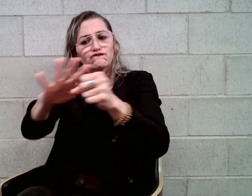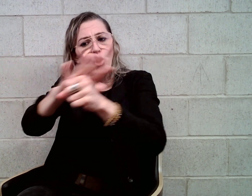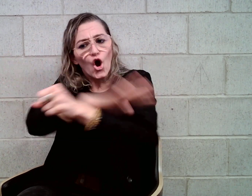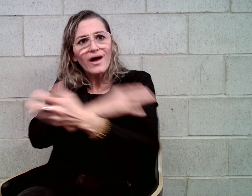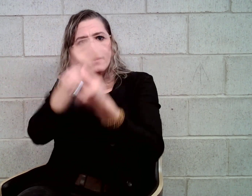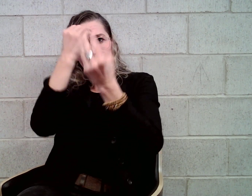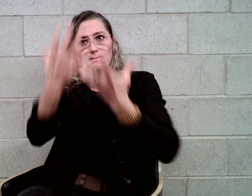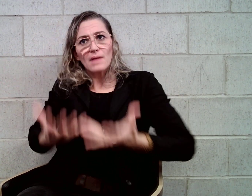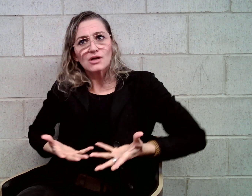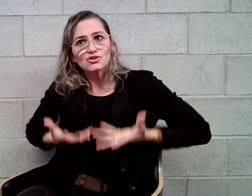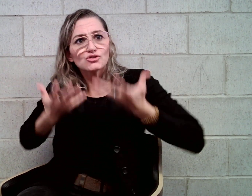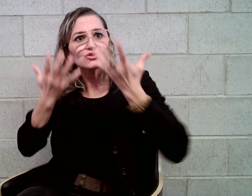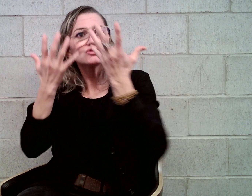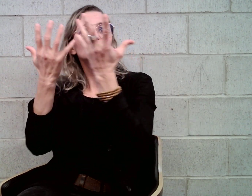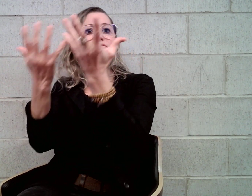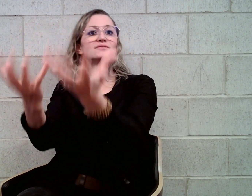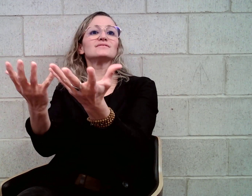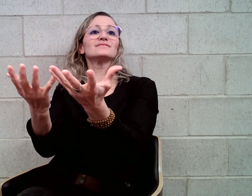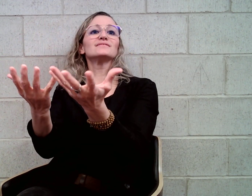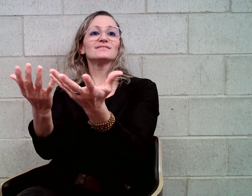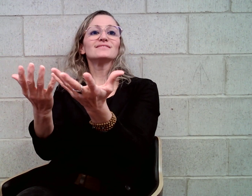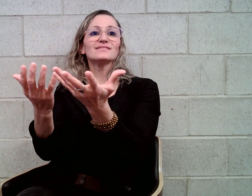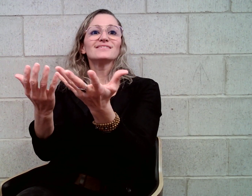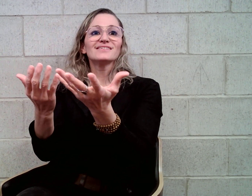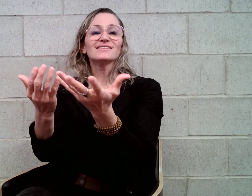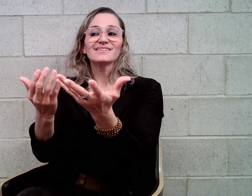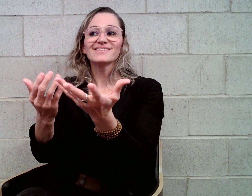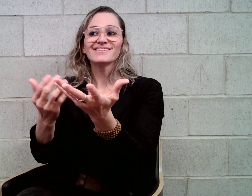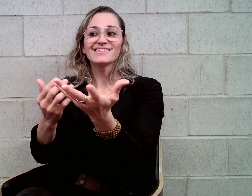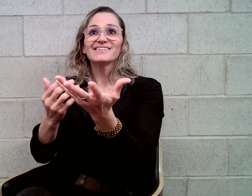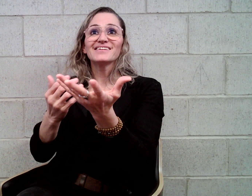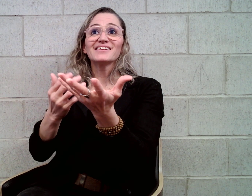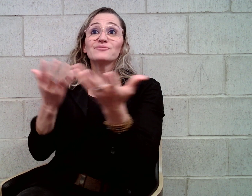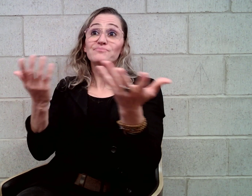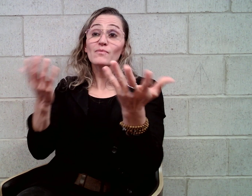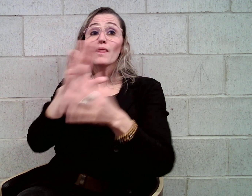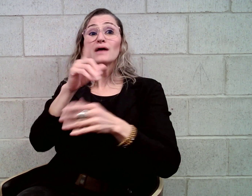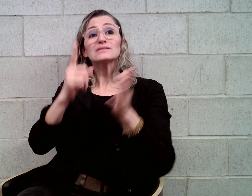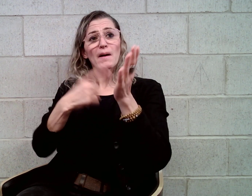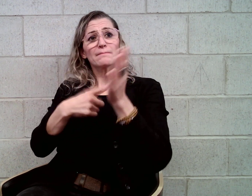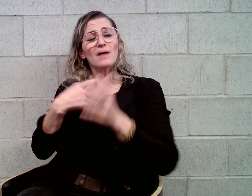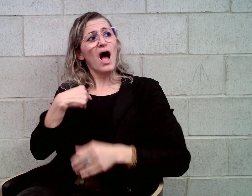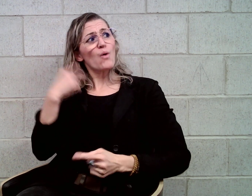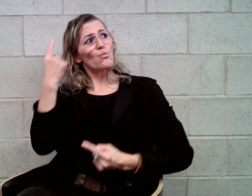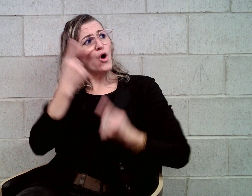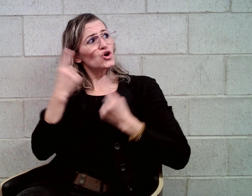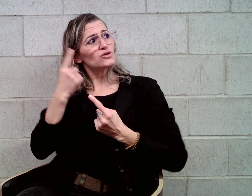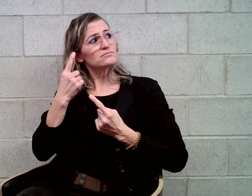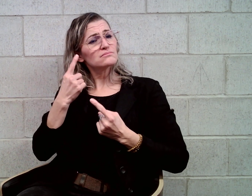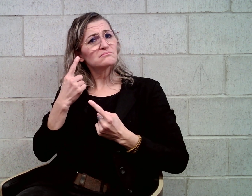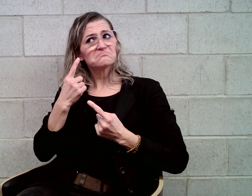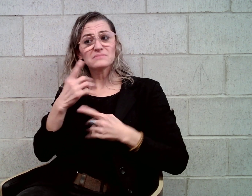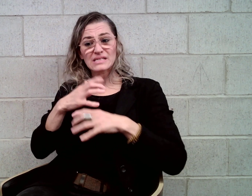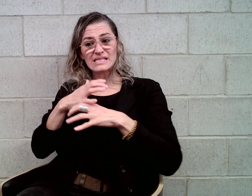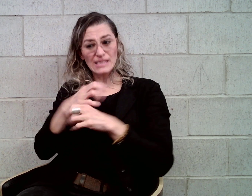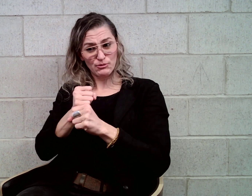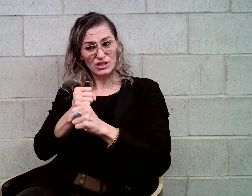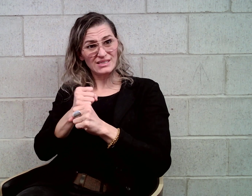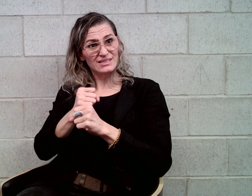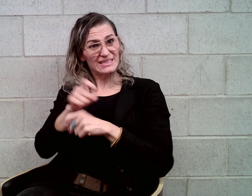rich and fulsome it was in the interpretation. So sometimes it made me wonder, what